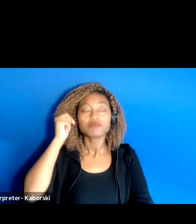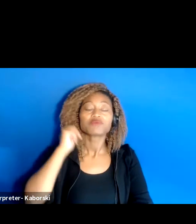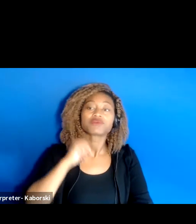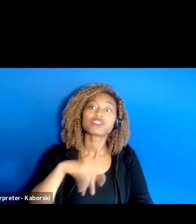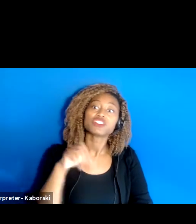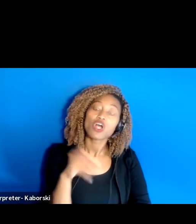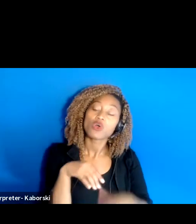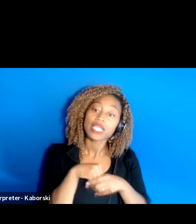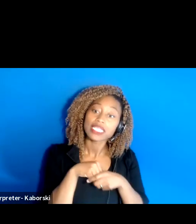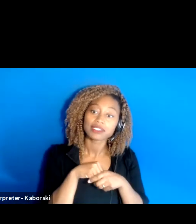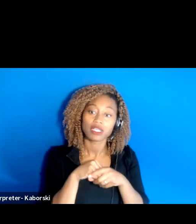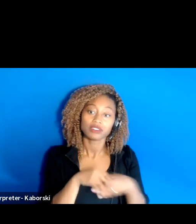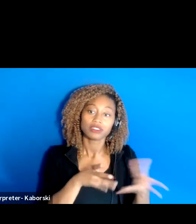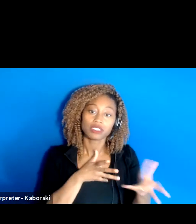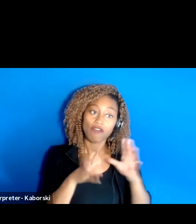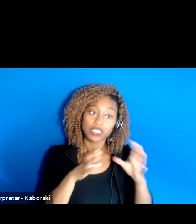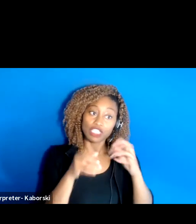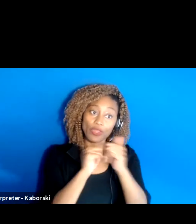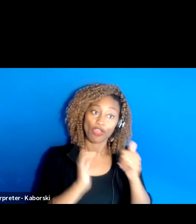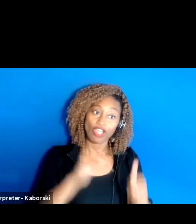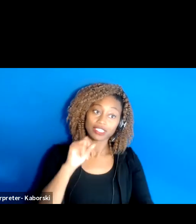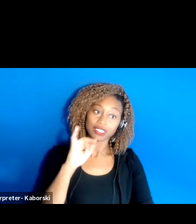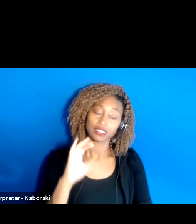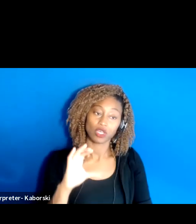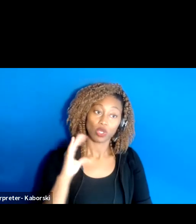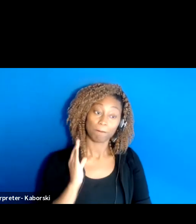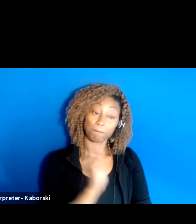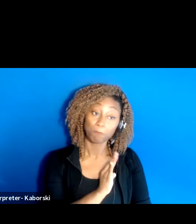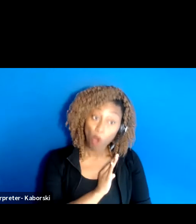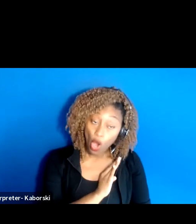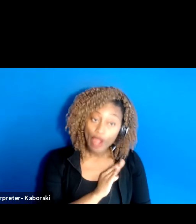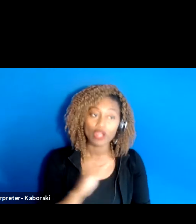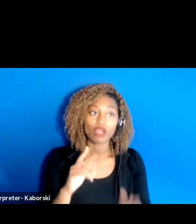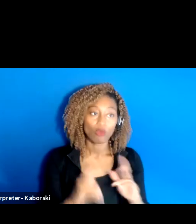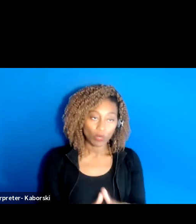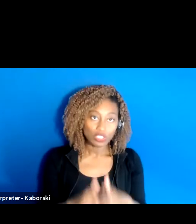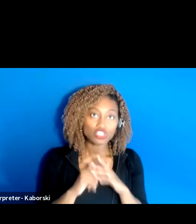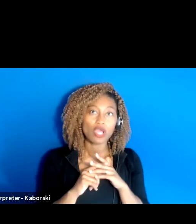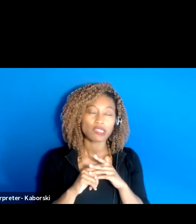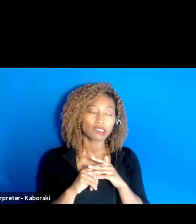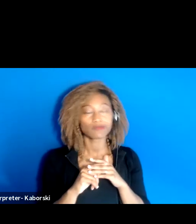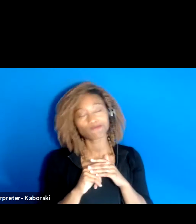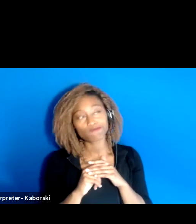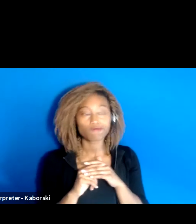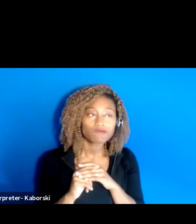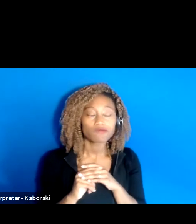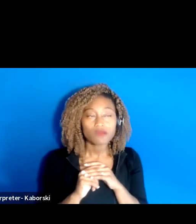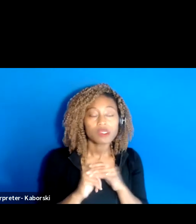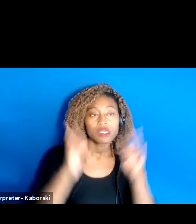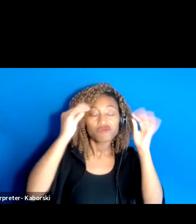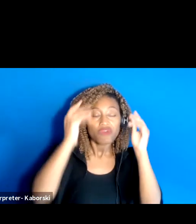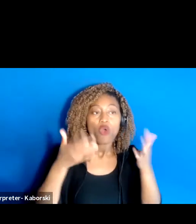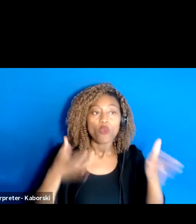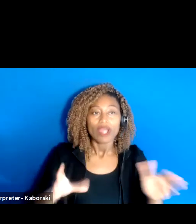in conversations with our Silk board, we started to really look at ways that we could expand